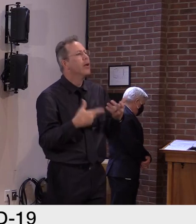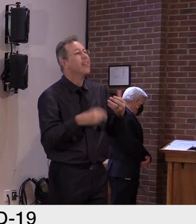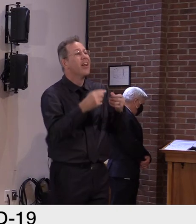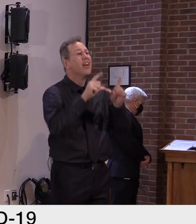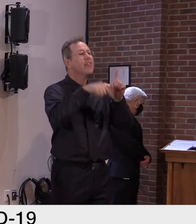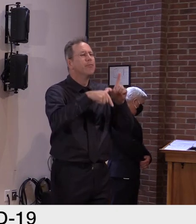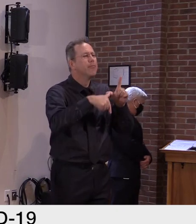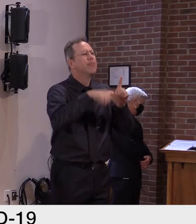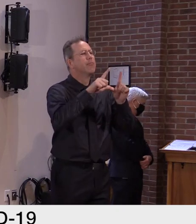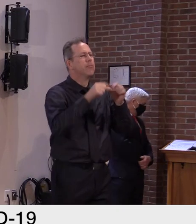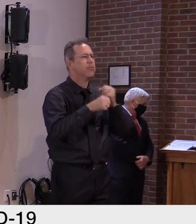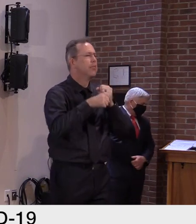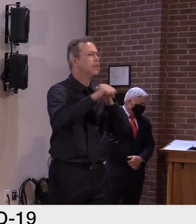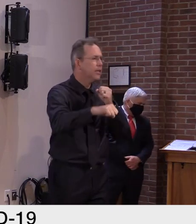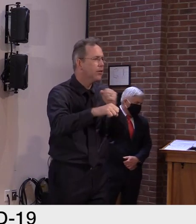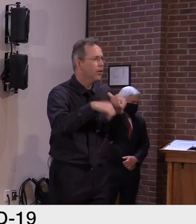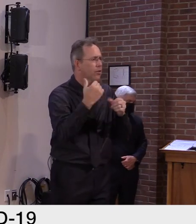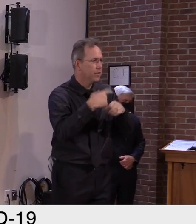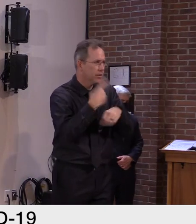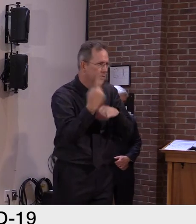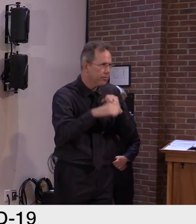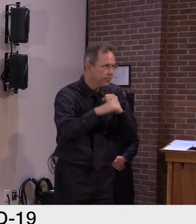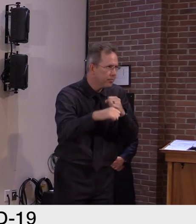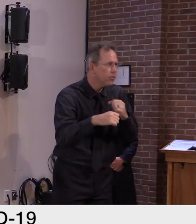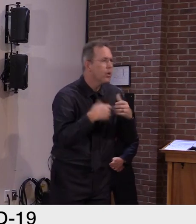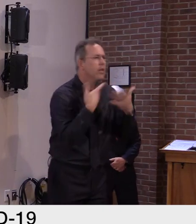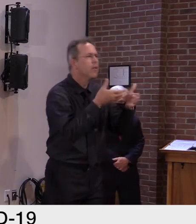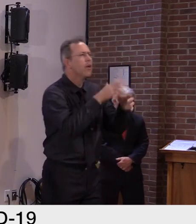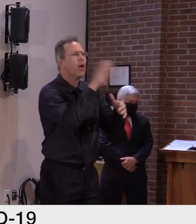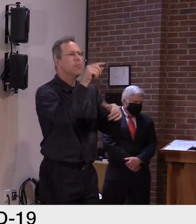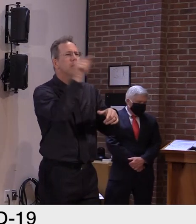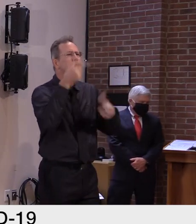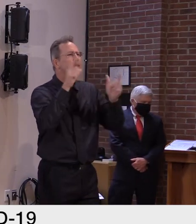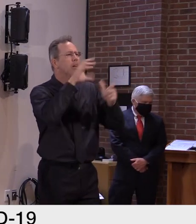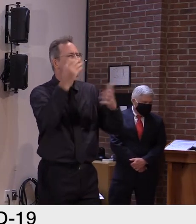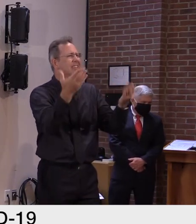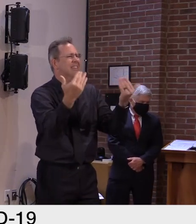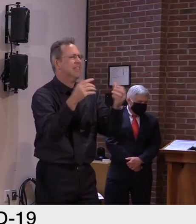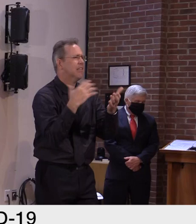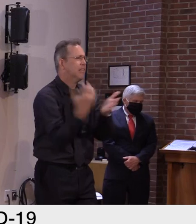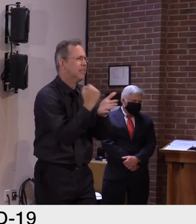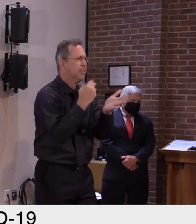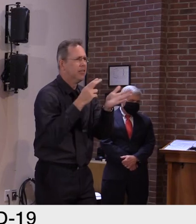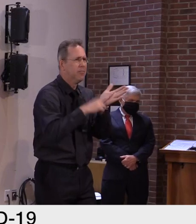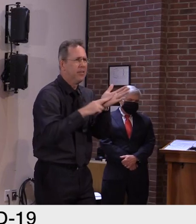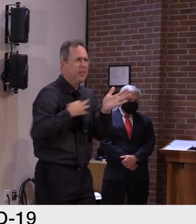now. And we just want them to apply on behalf of their employees.